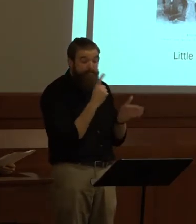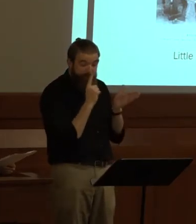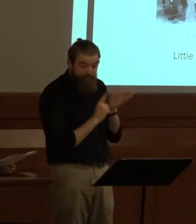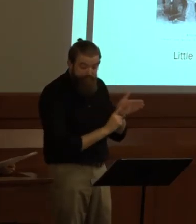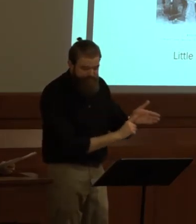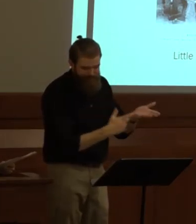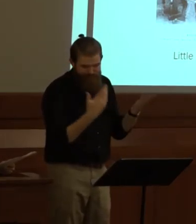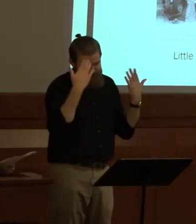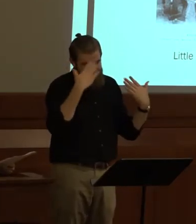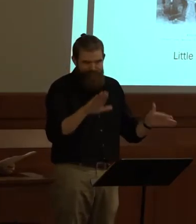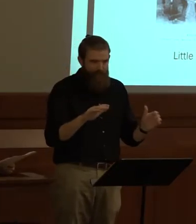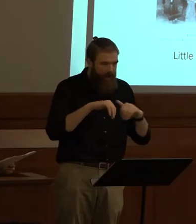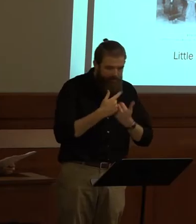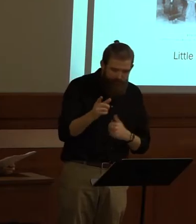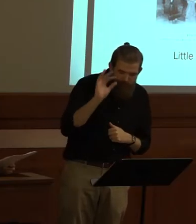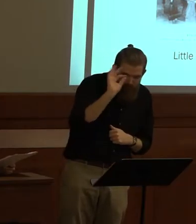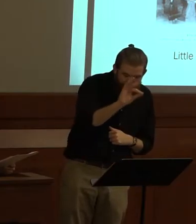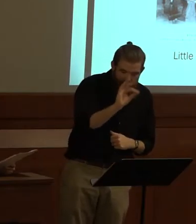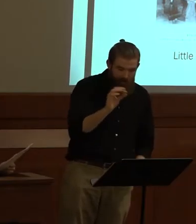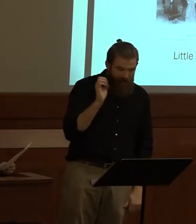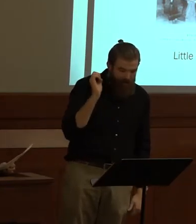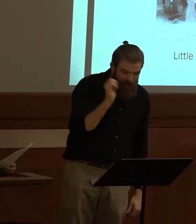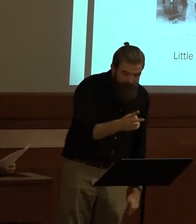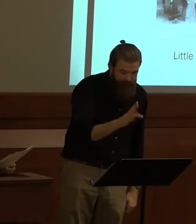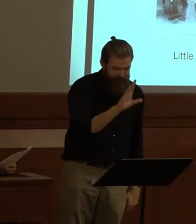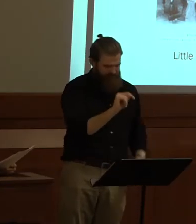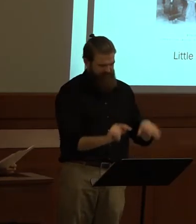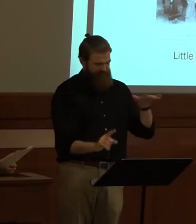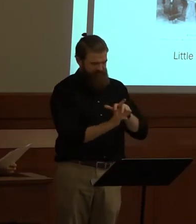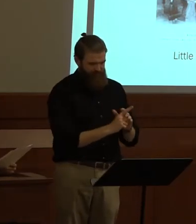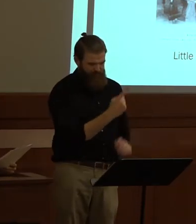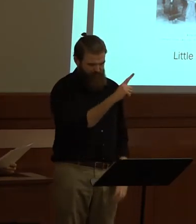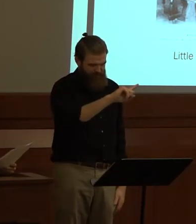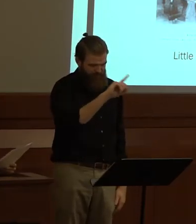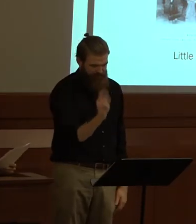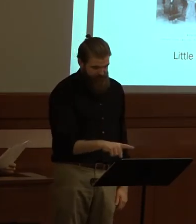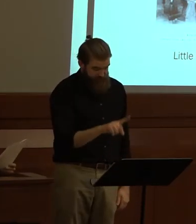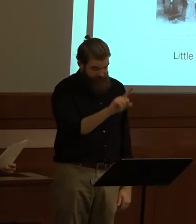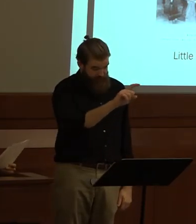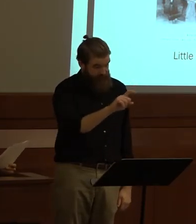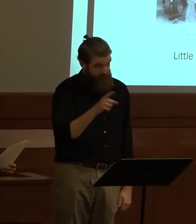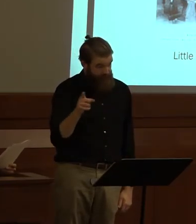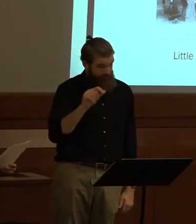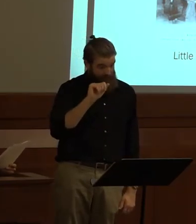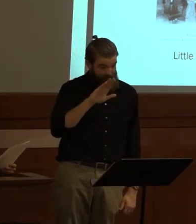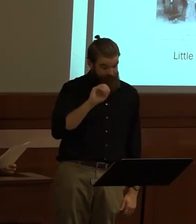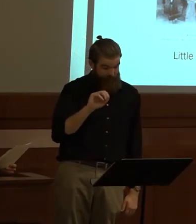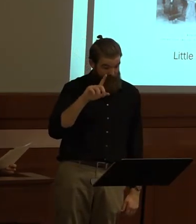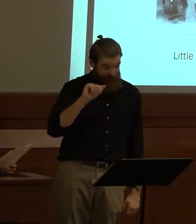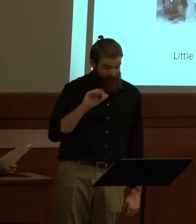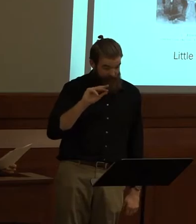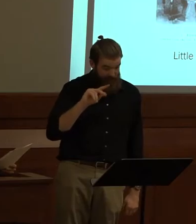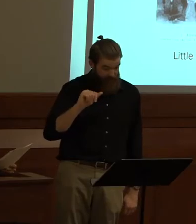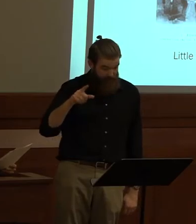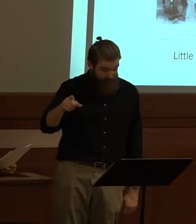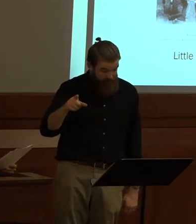only mode of communication. For today's deaf